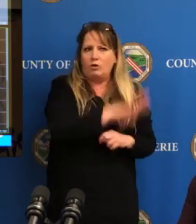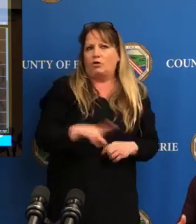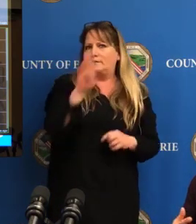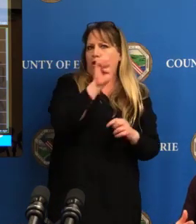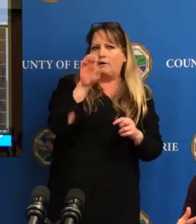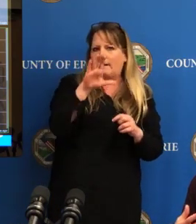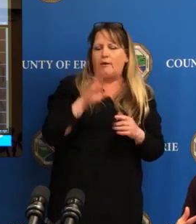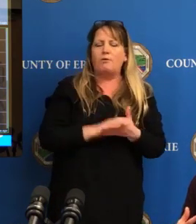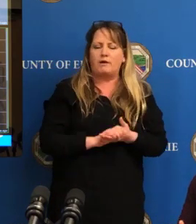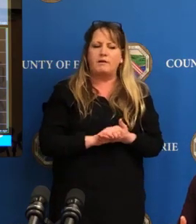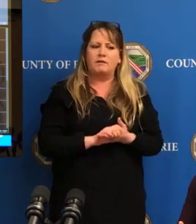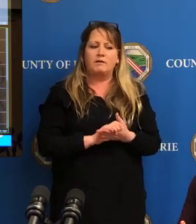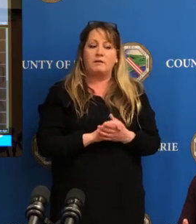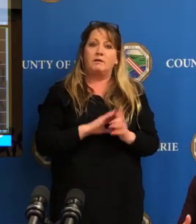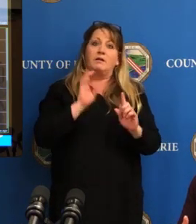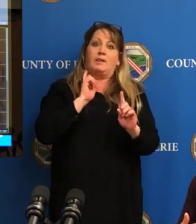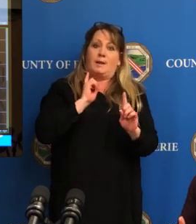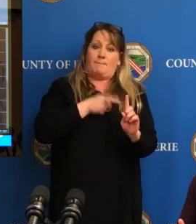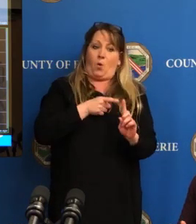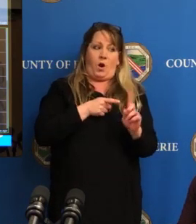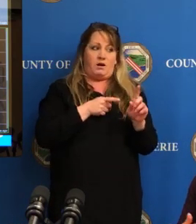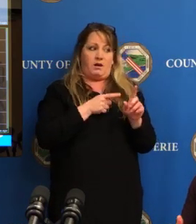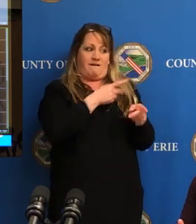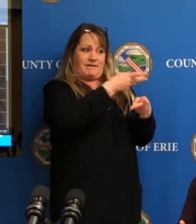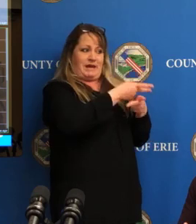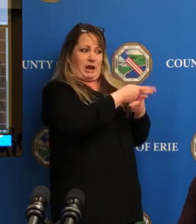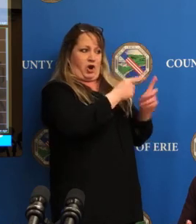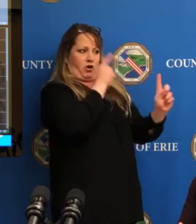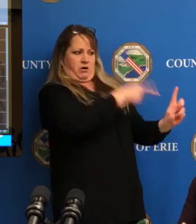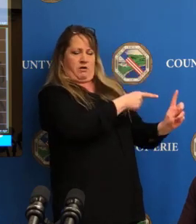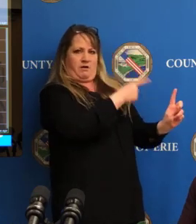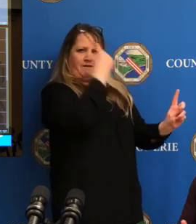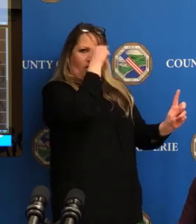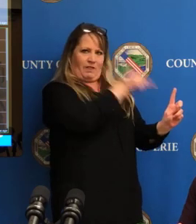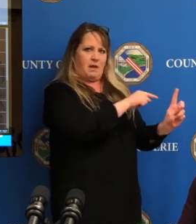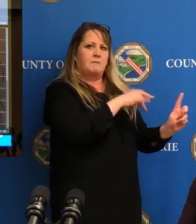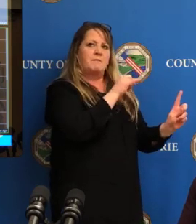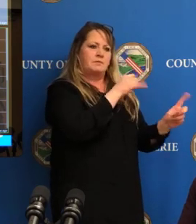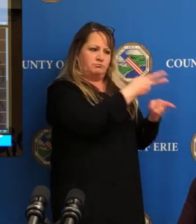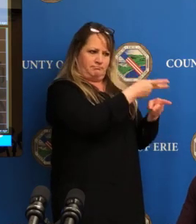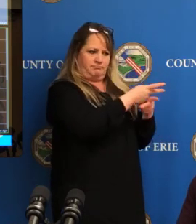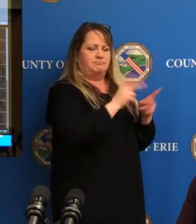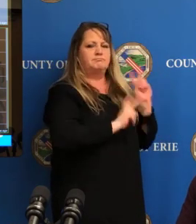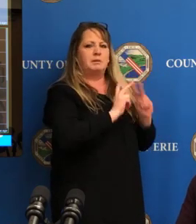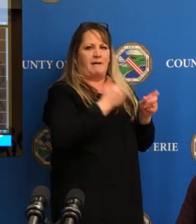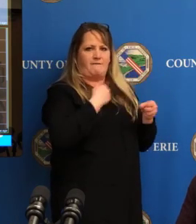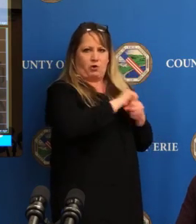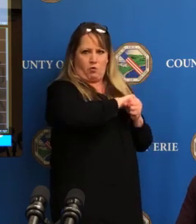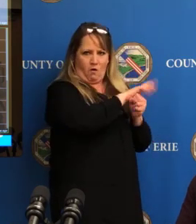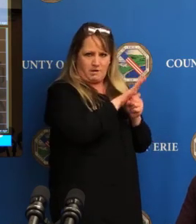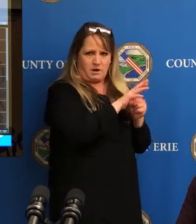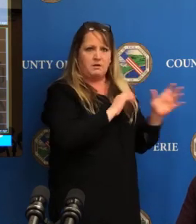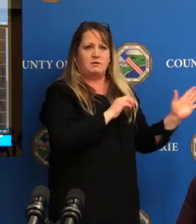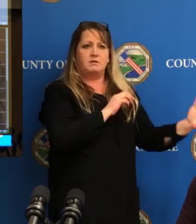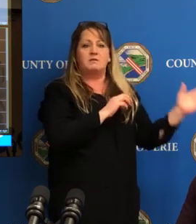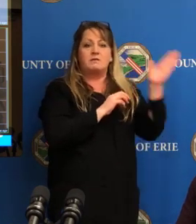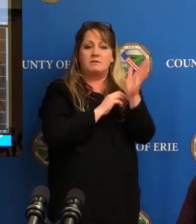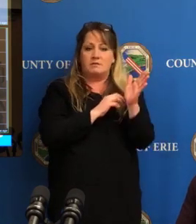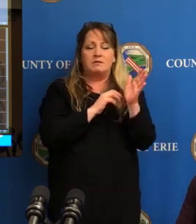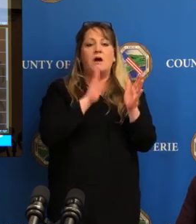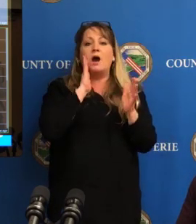be the point of care for higher acuing patients with COVID-19. So then that'll help